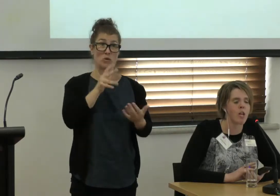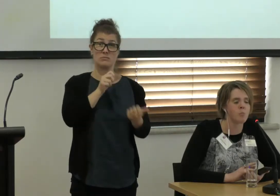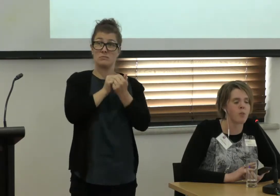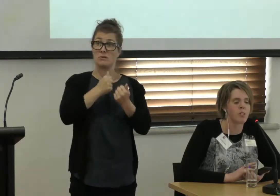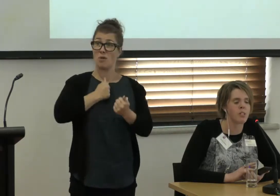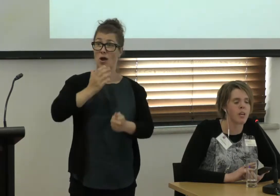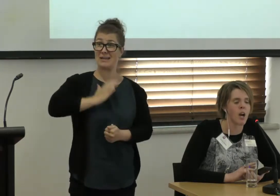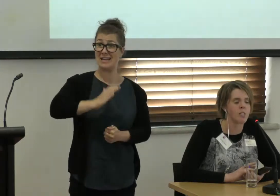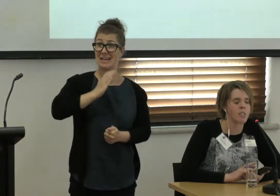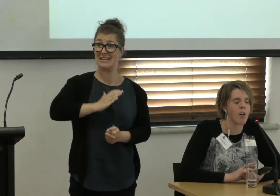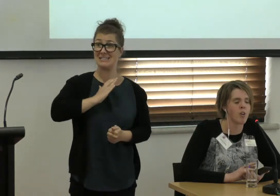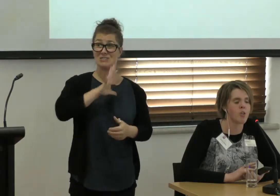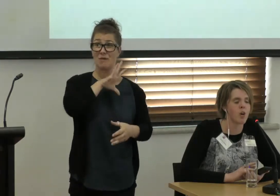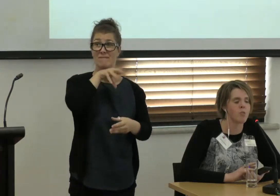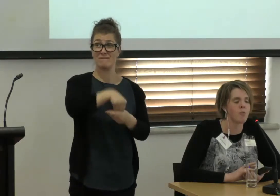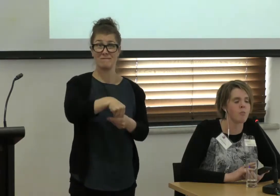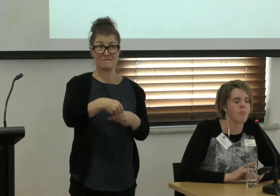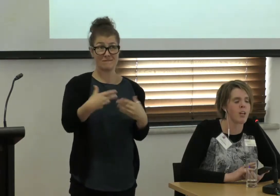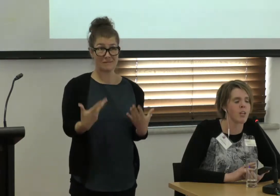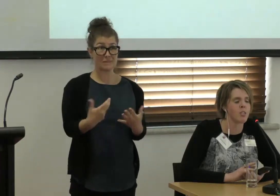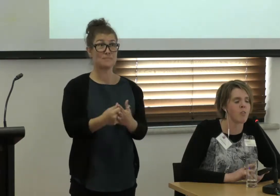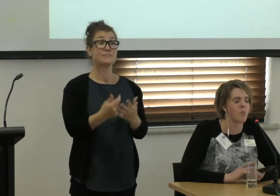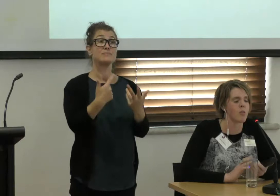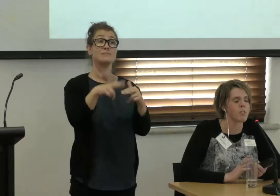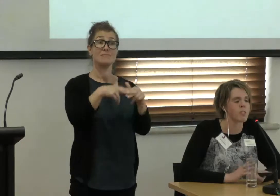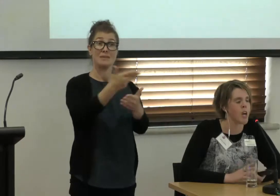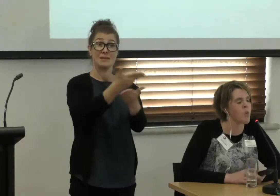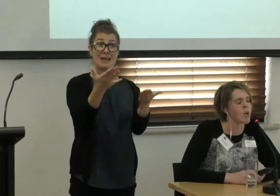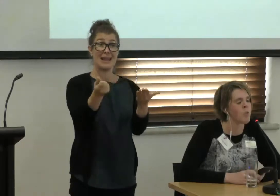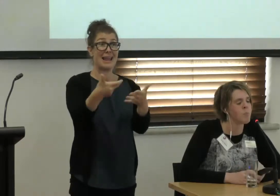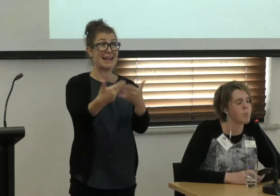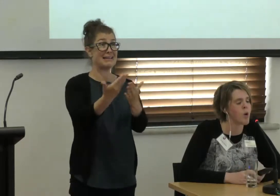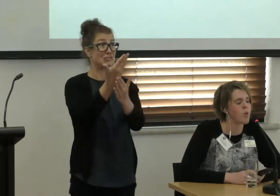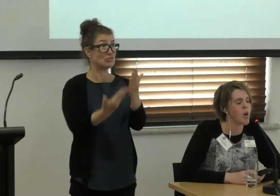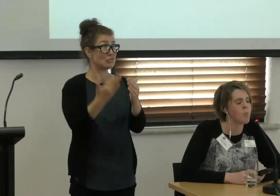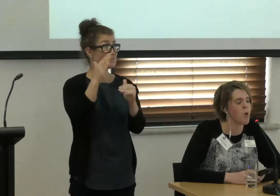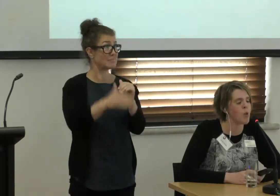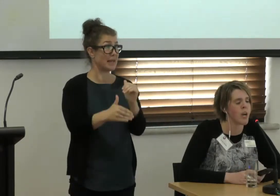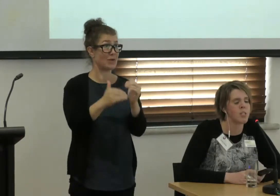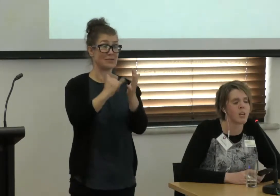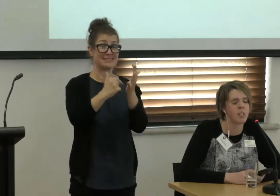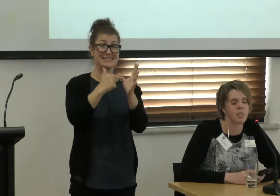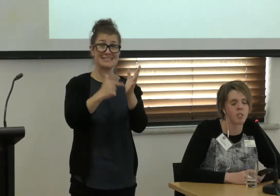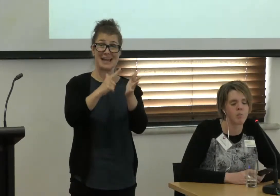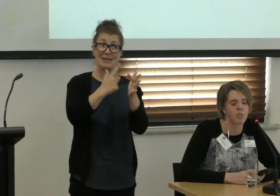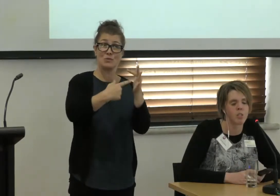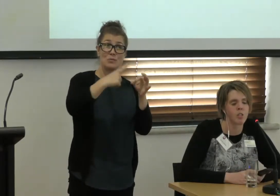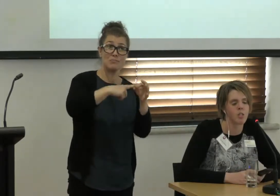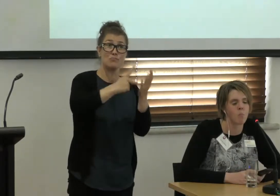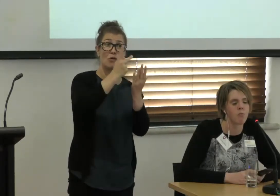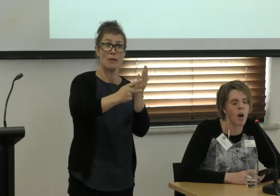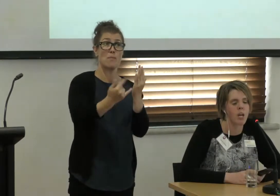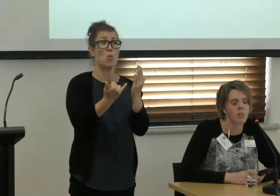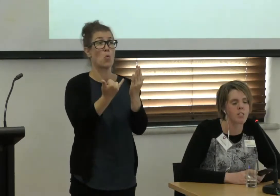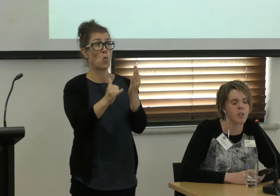own experiences they'd like to share in terms of the failings of whether it's the statewide equipment program or the aged care system that's